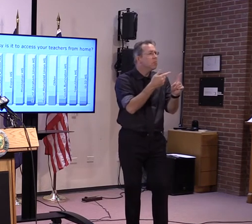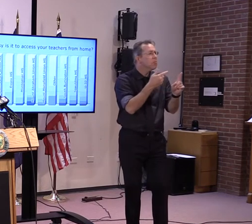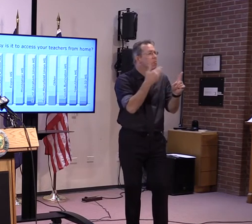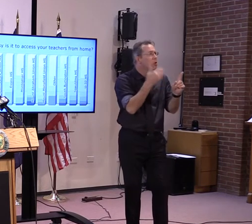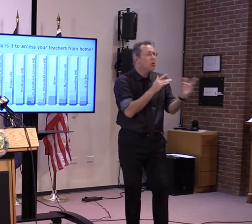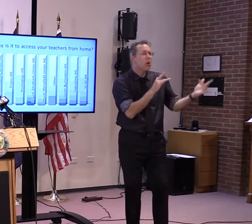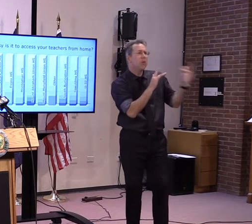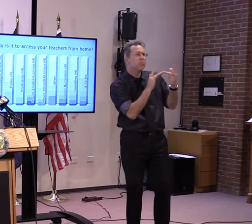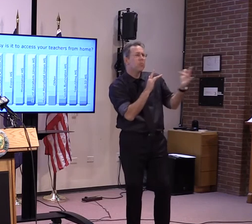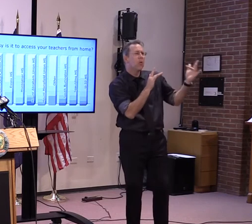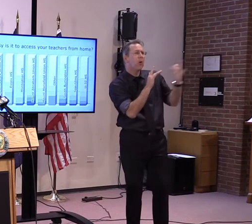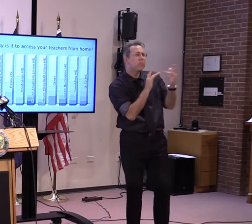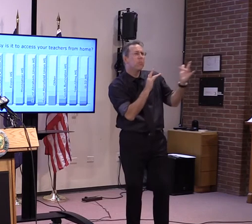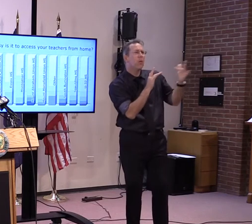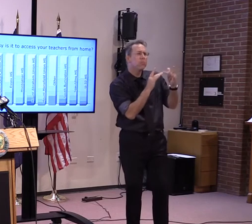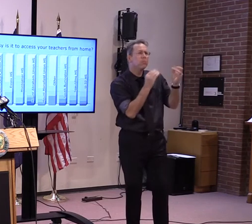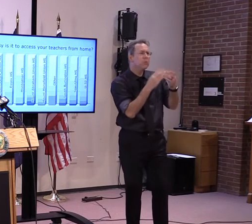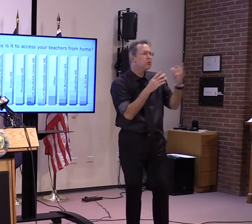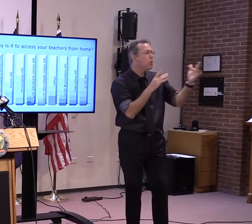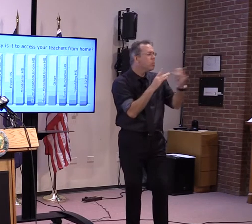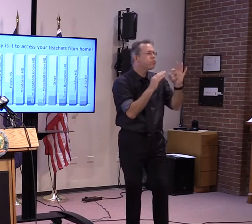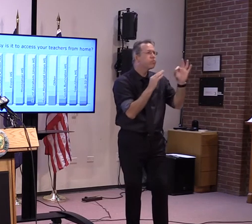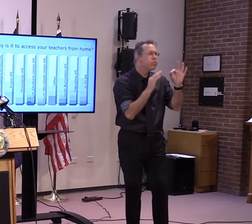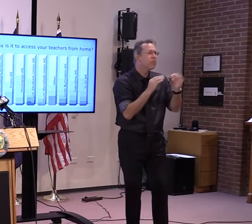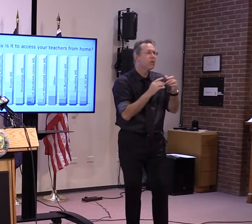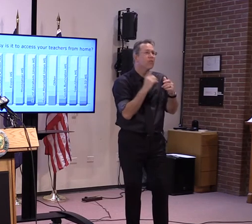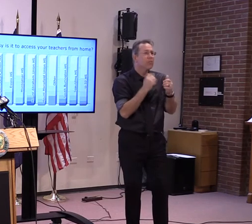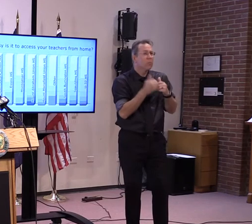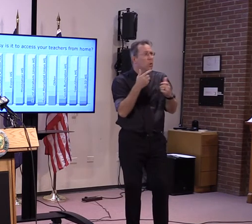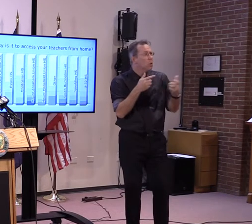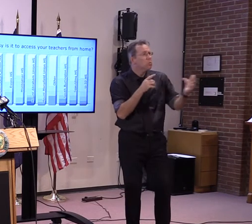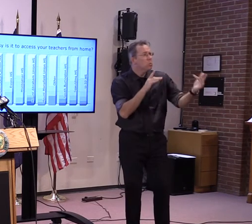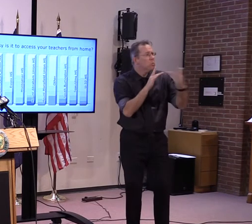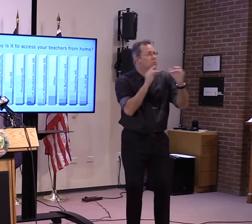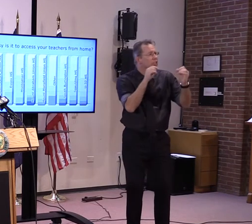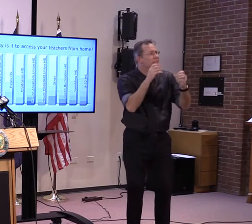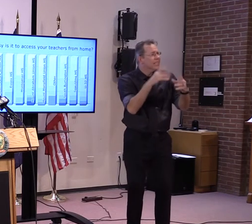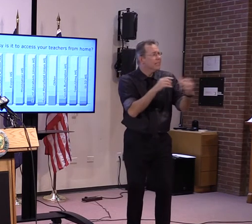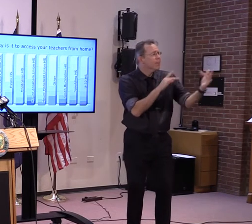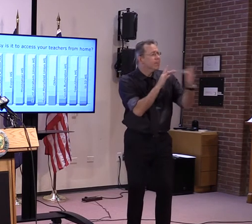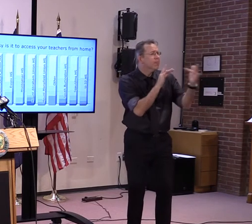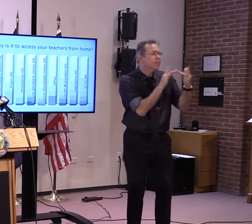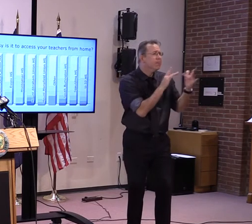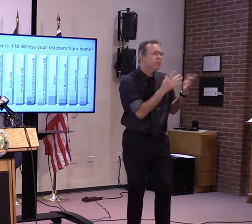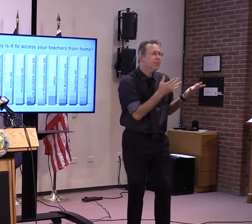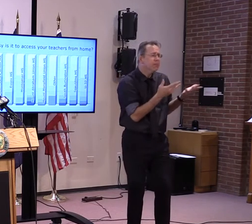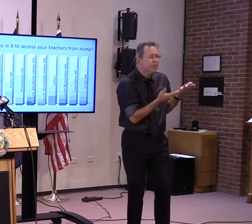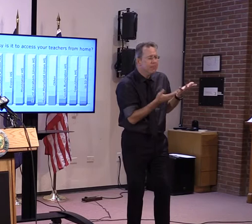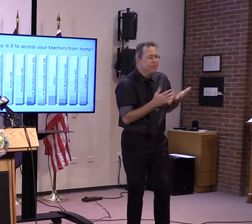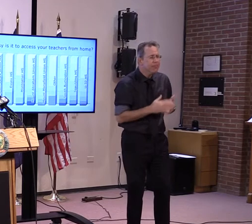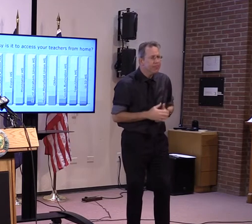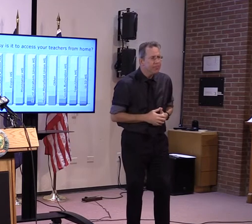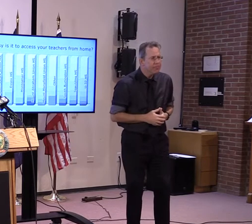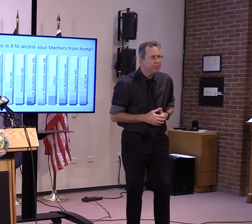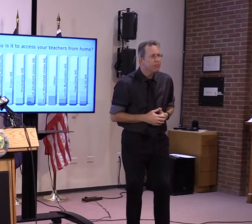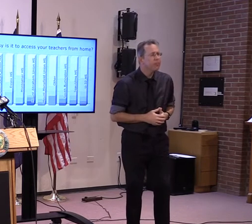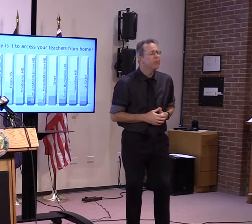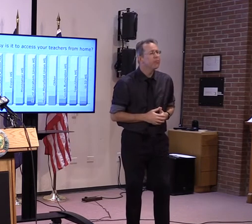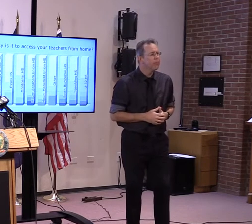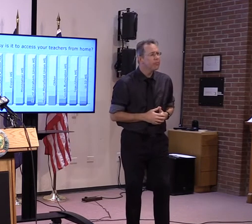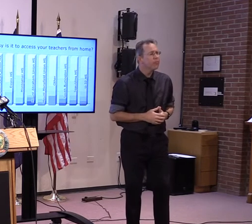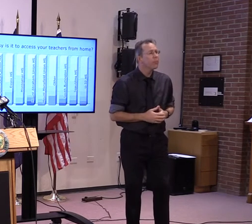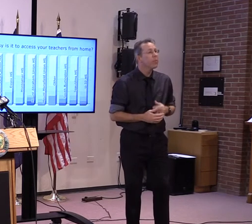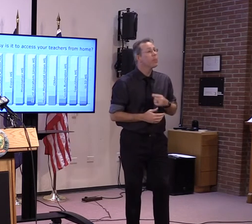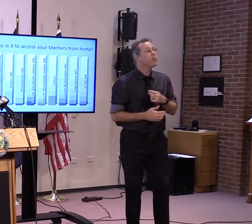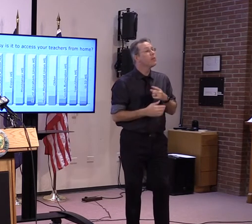of teachers are. But I think what's important is that we focus on the very few teachers that aren't doing their job at